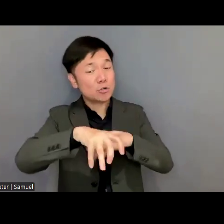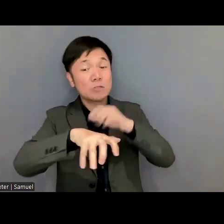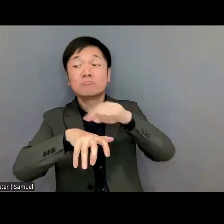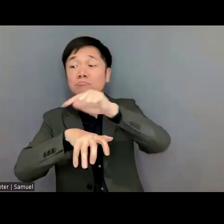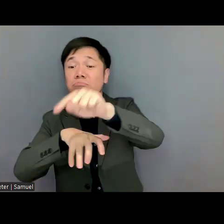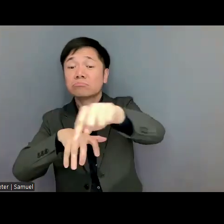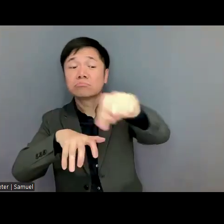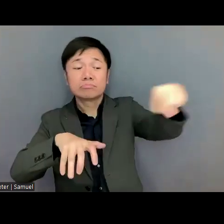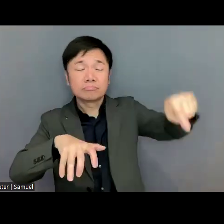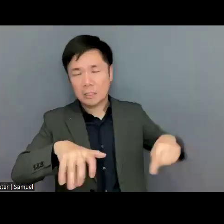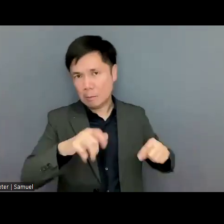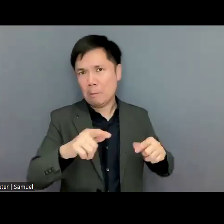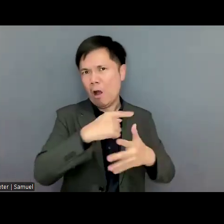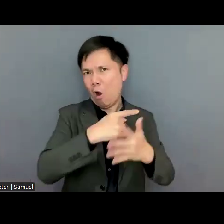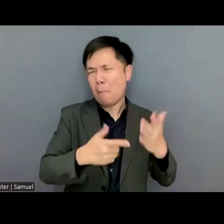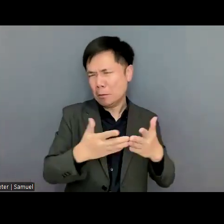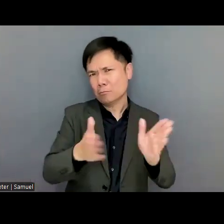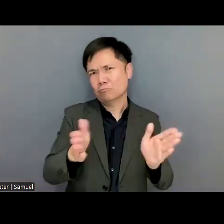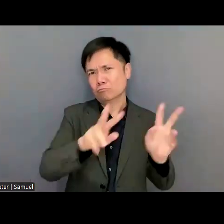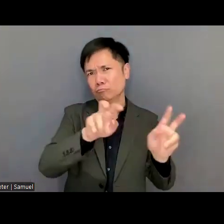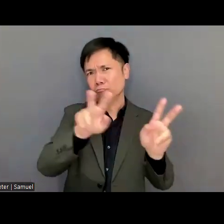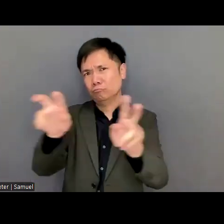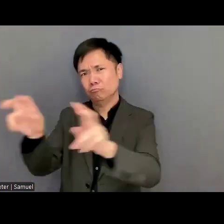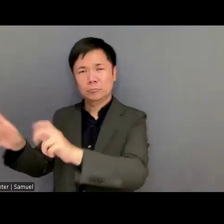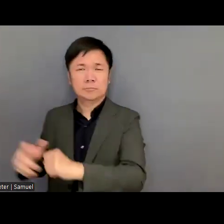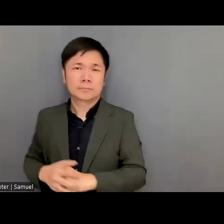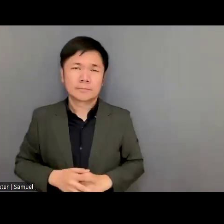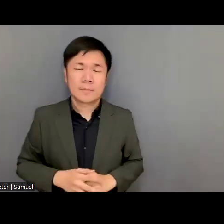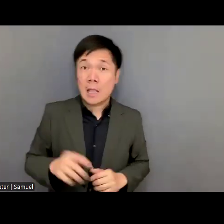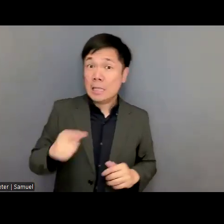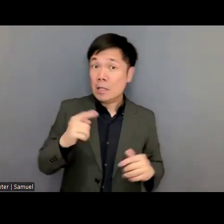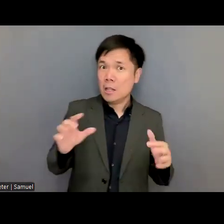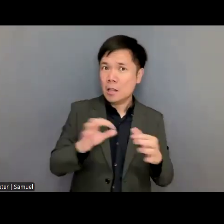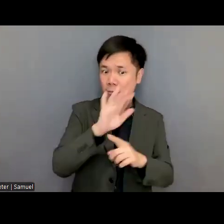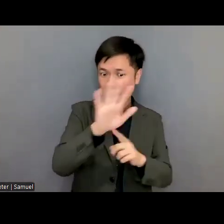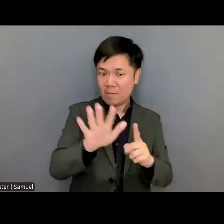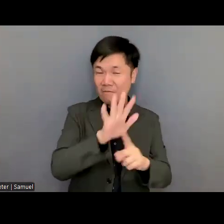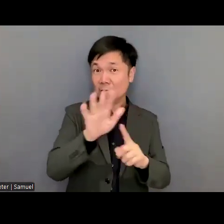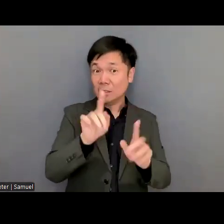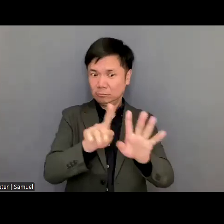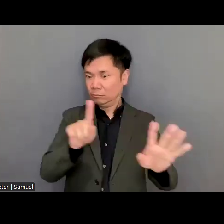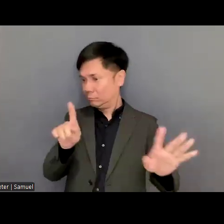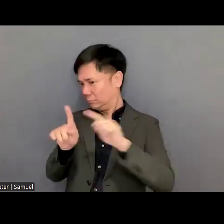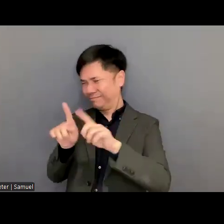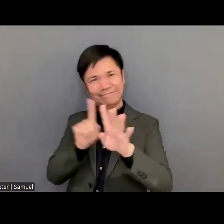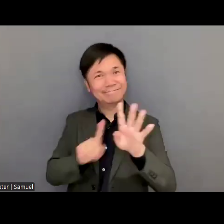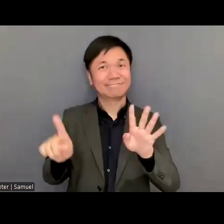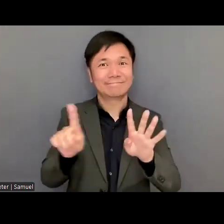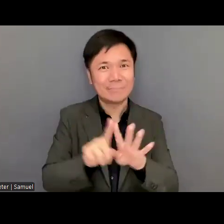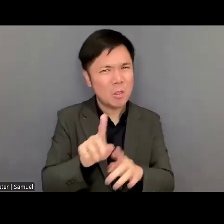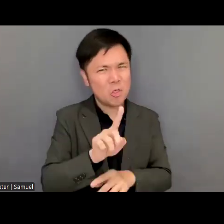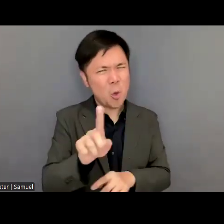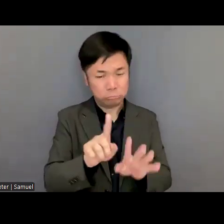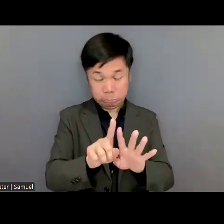to highlight because this also links with the SDG, leaving no one behind. So if we talk about leaving no